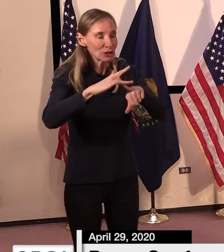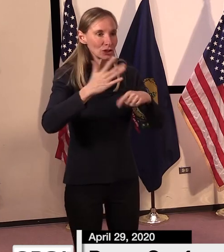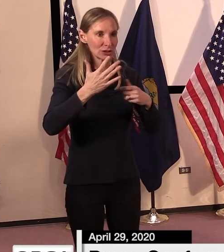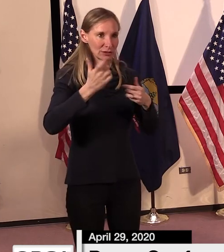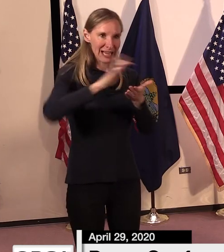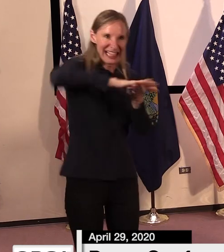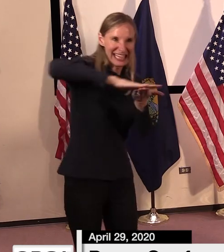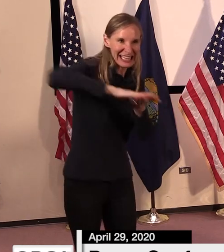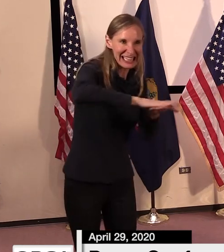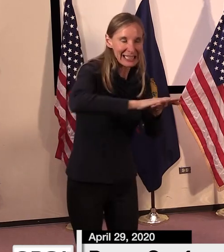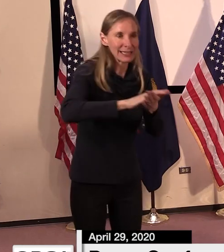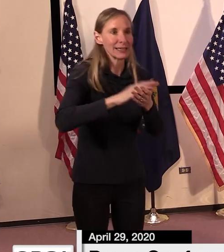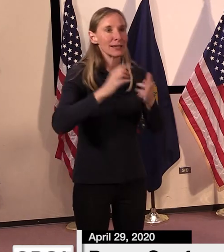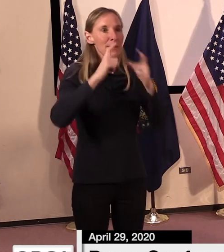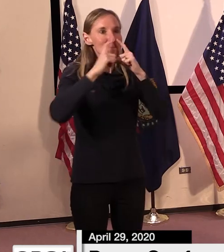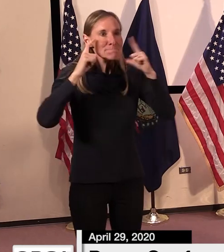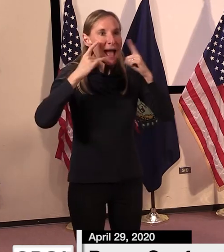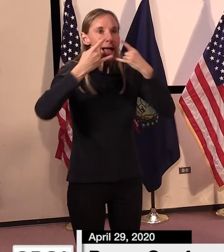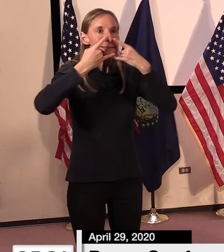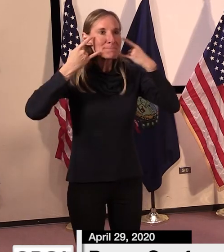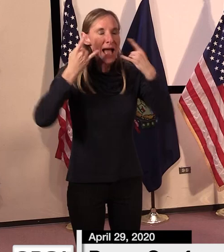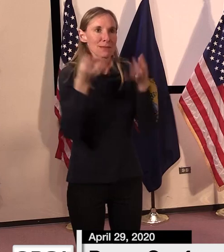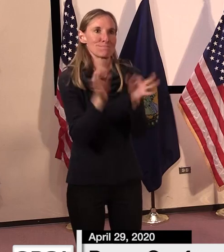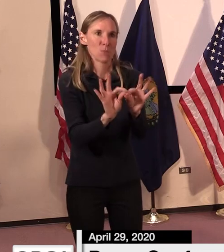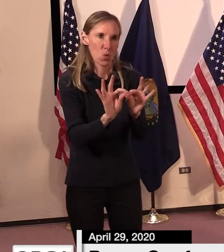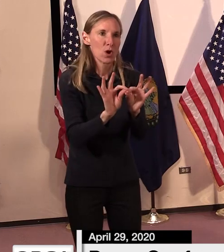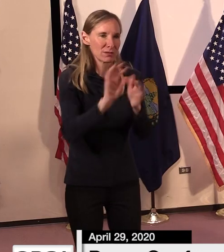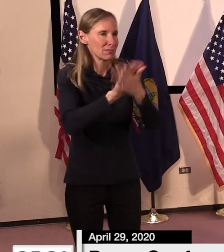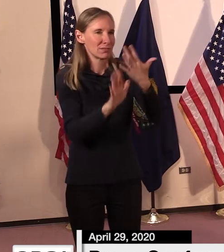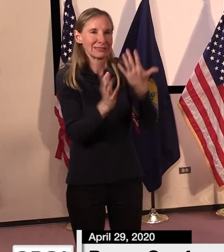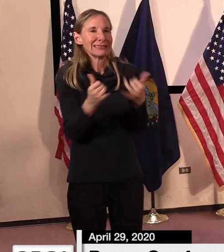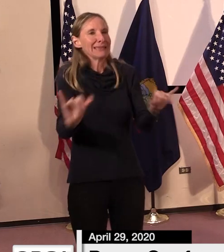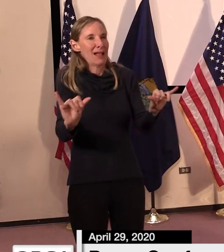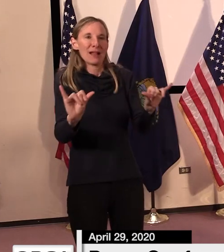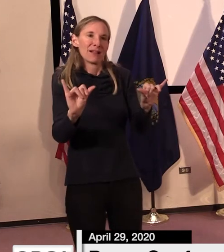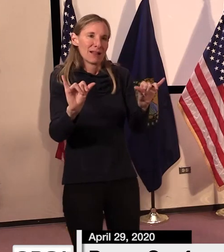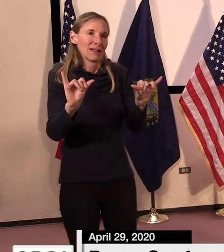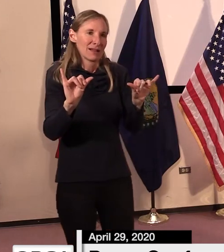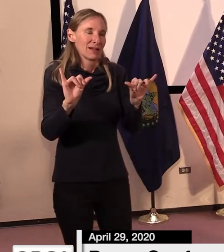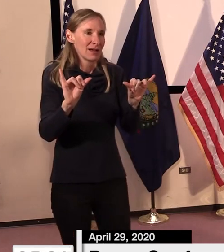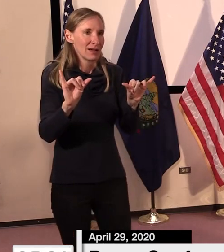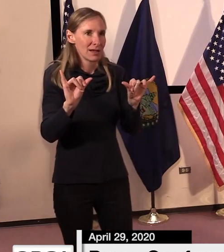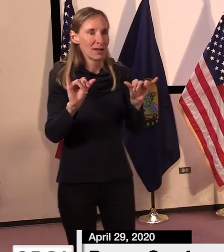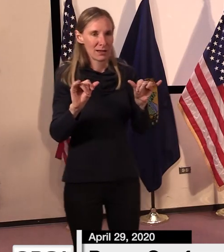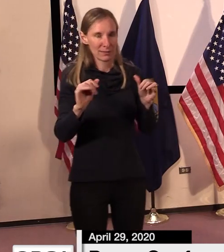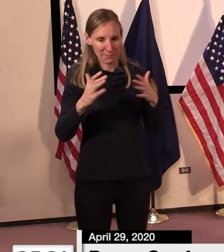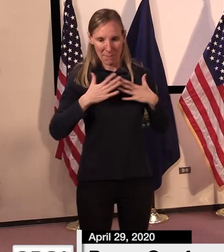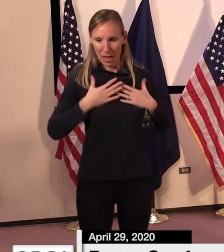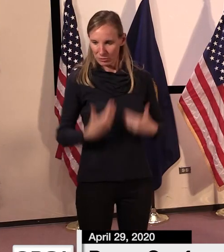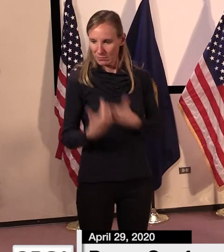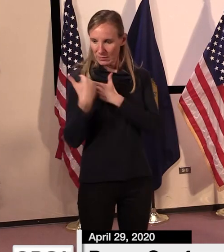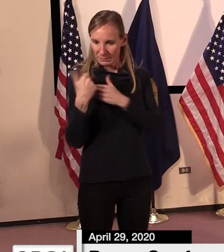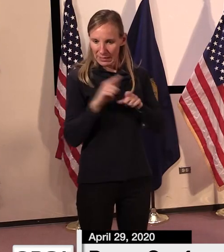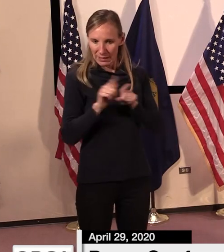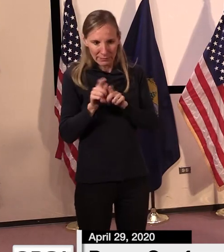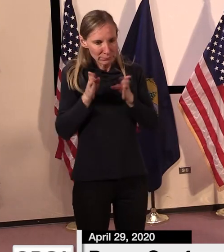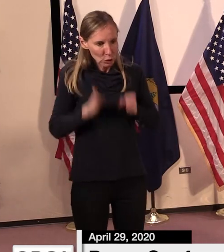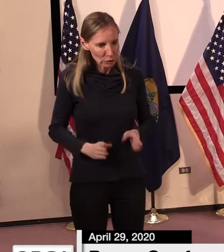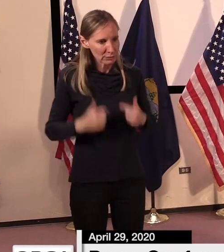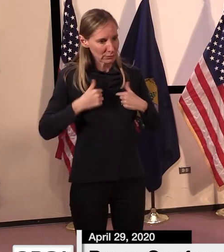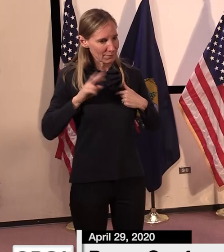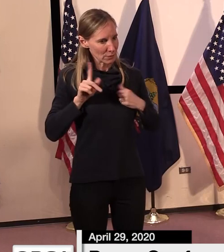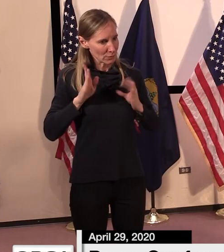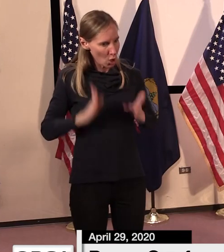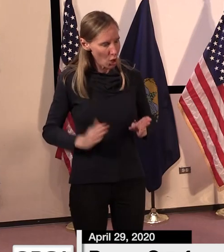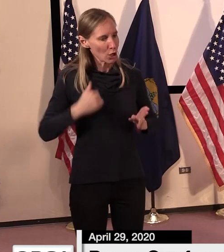mask. It's literally still in our hands. And individually, we can help control this. In many